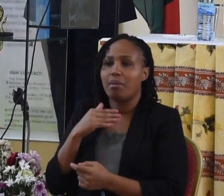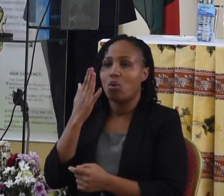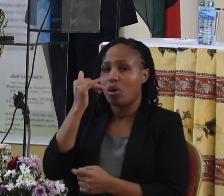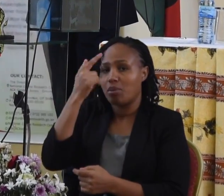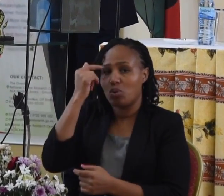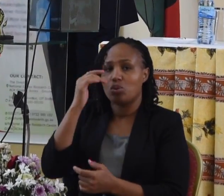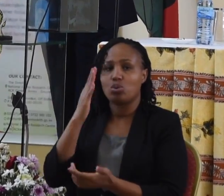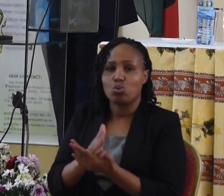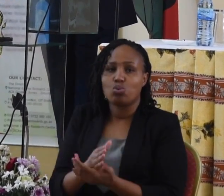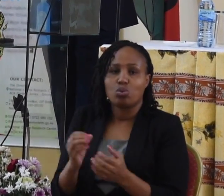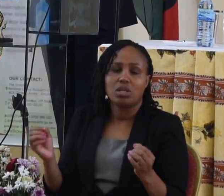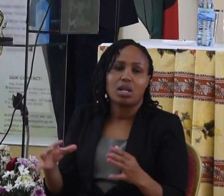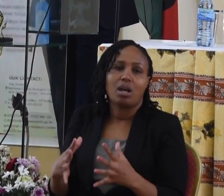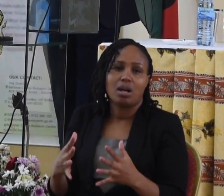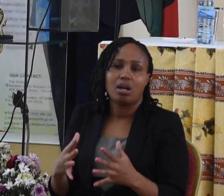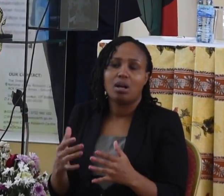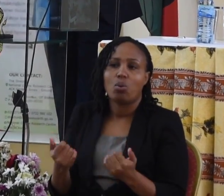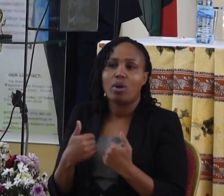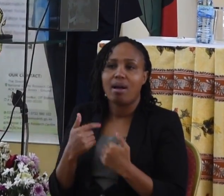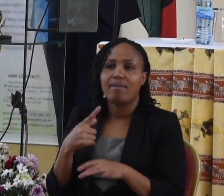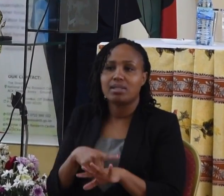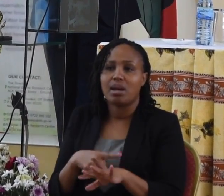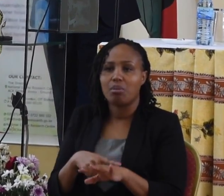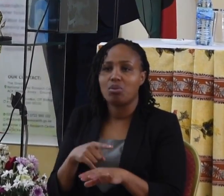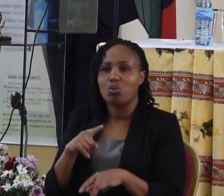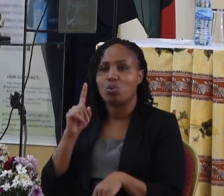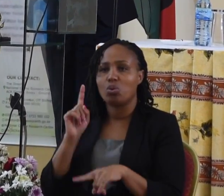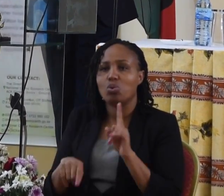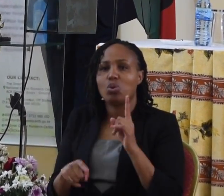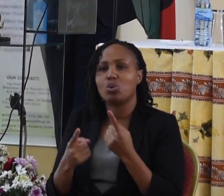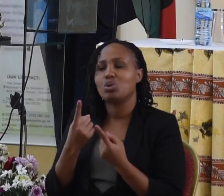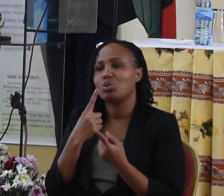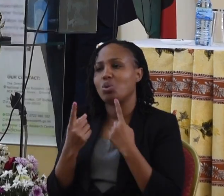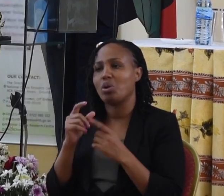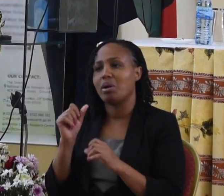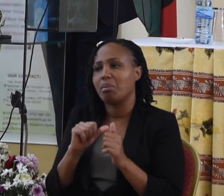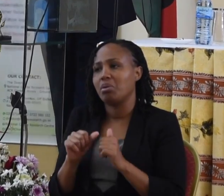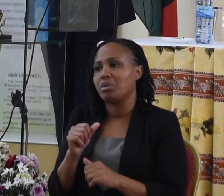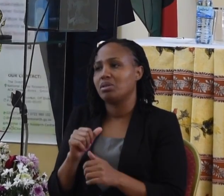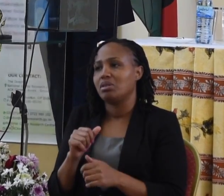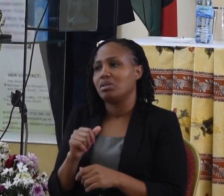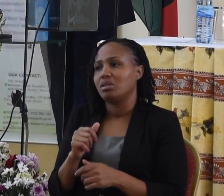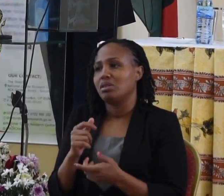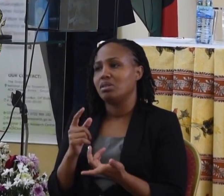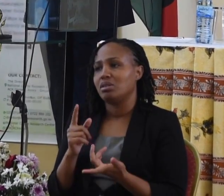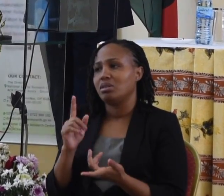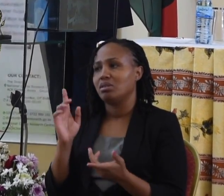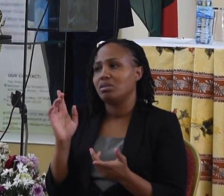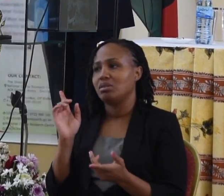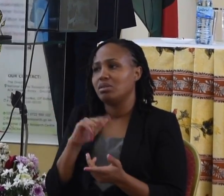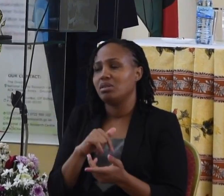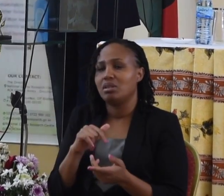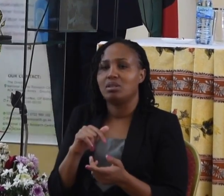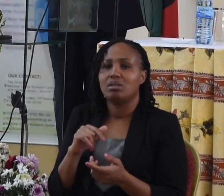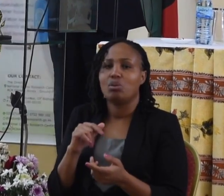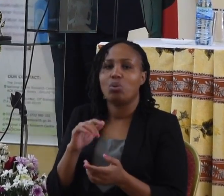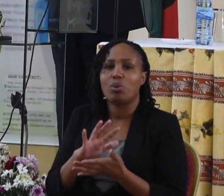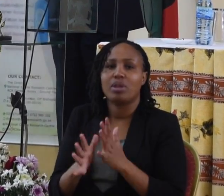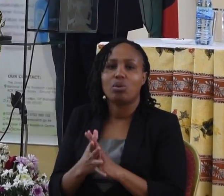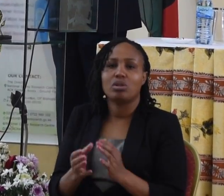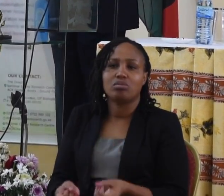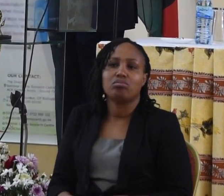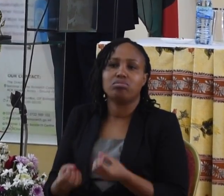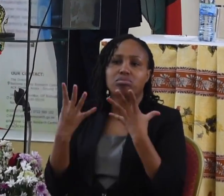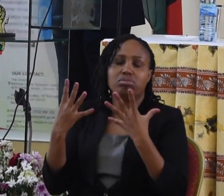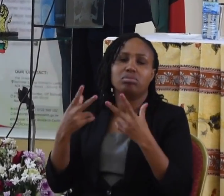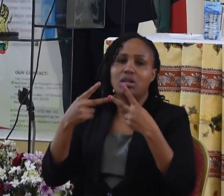Because truthfully speaking, there's a time we could not waziri finish a month in this country without an explosion caused by